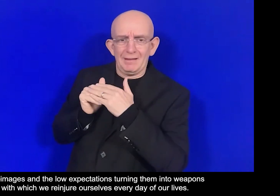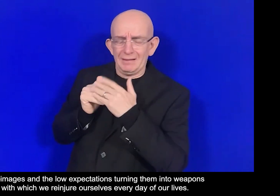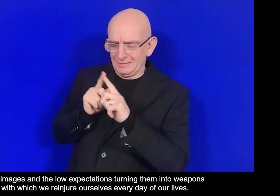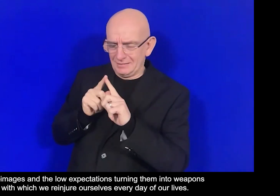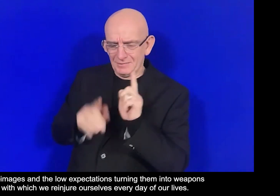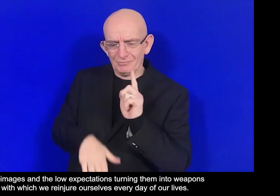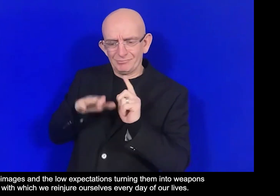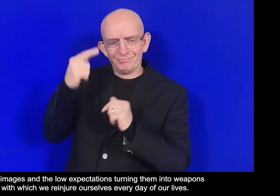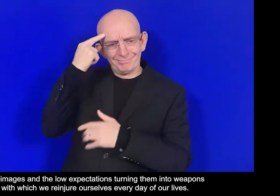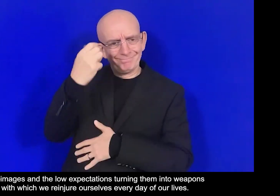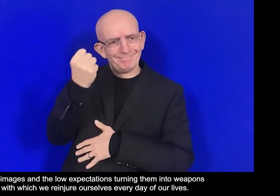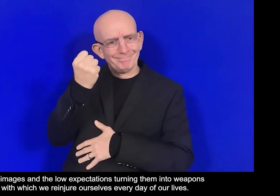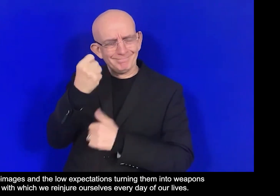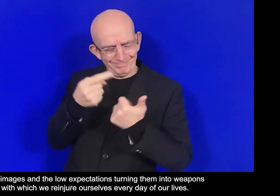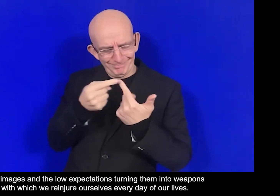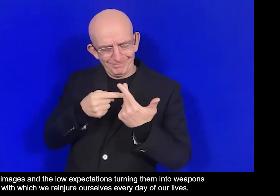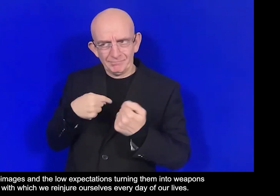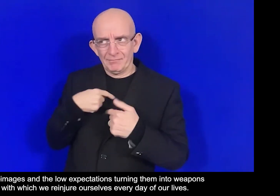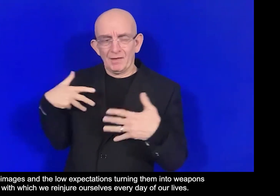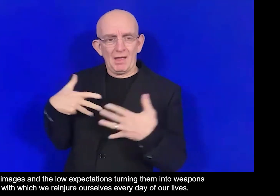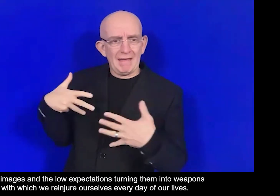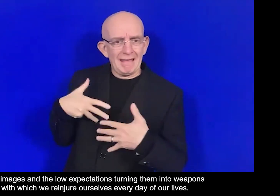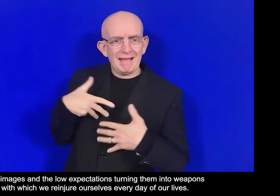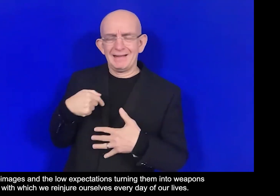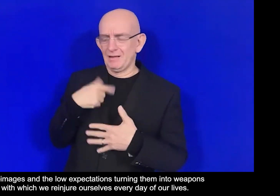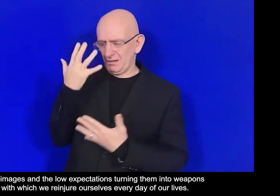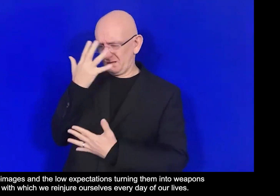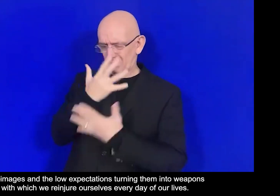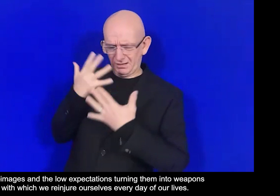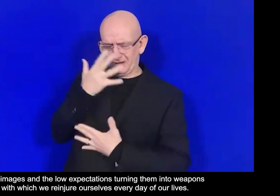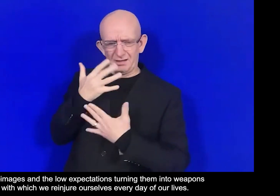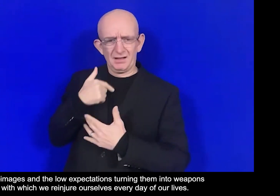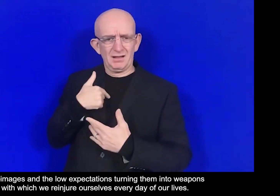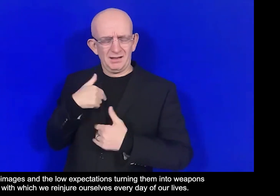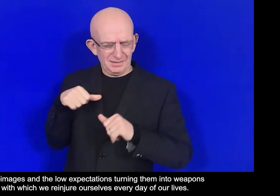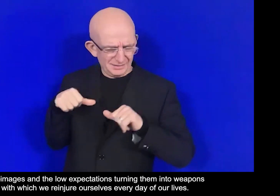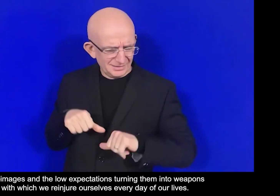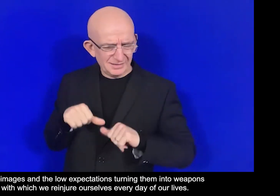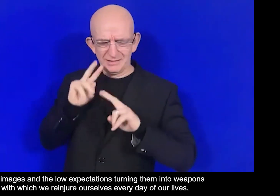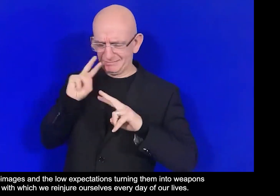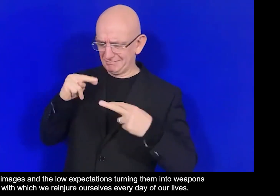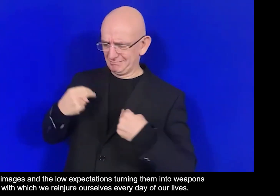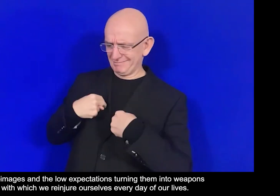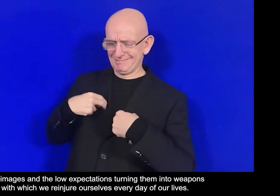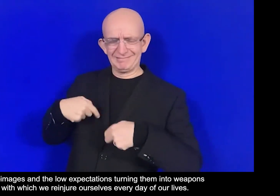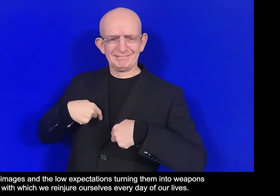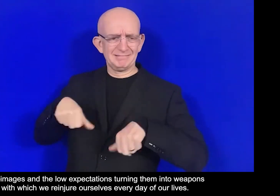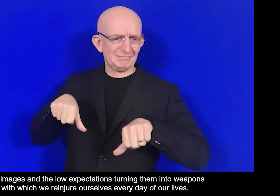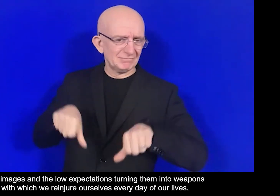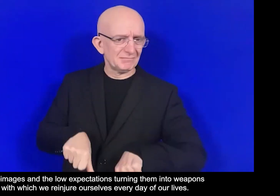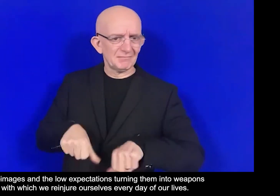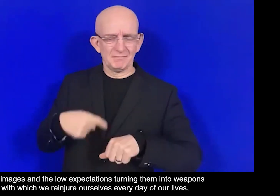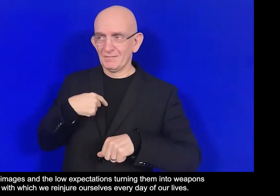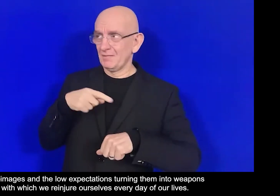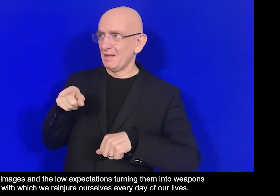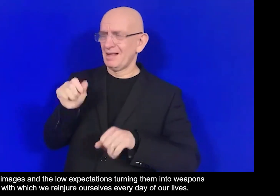negative self-images and the low expectations, turning them into weapons